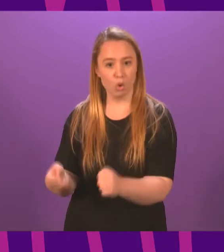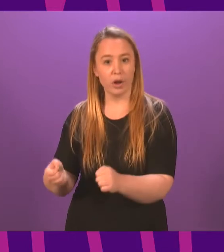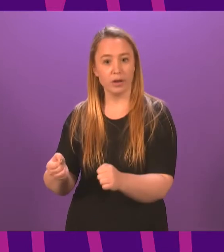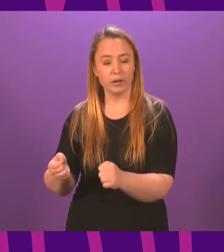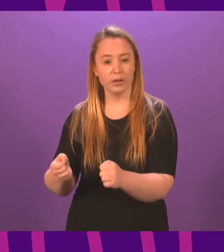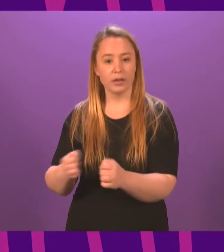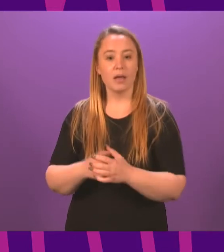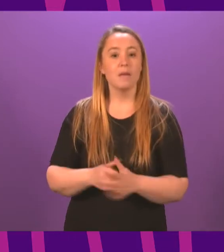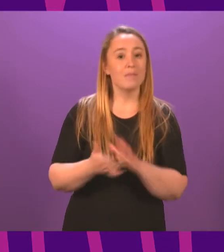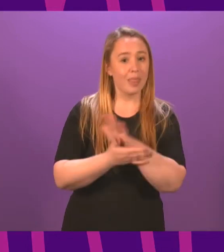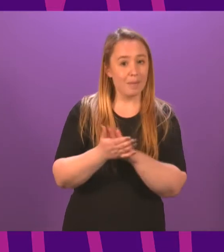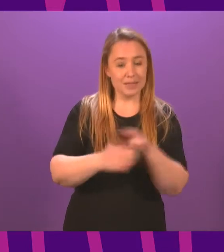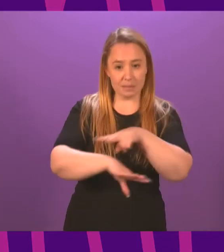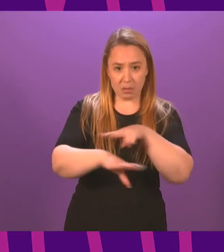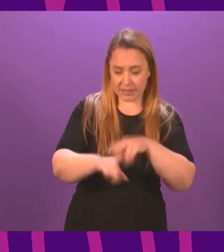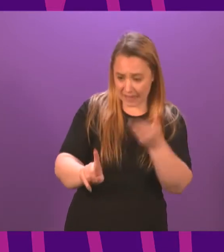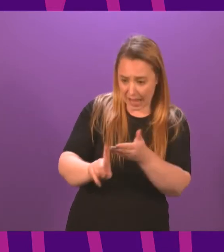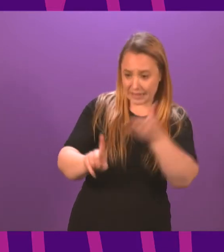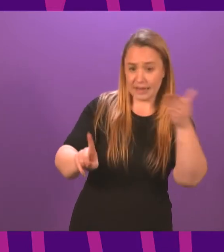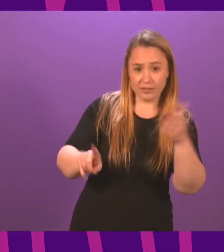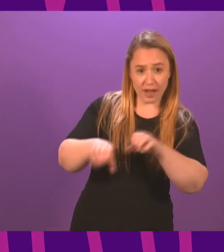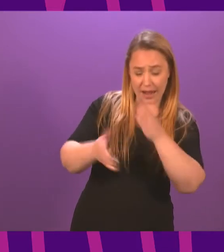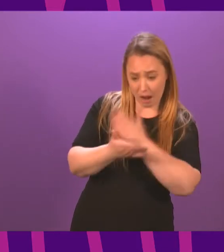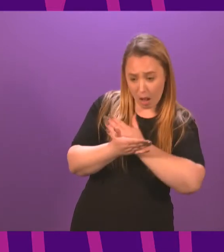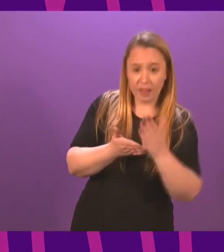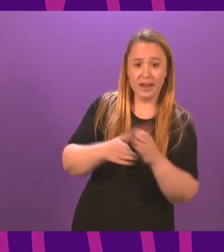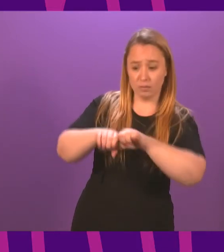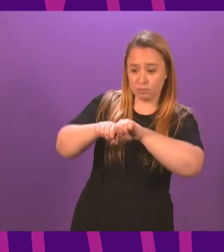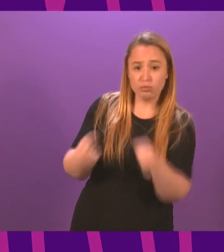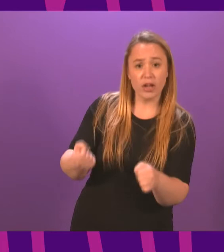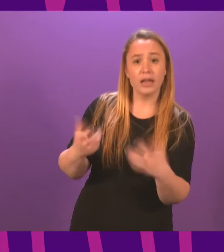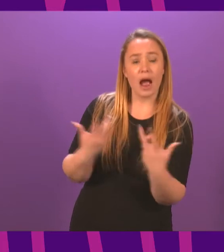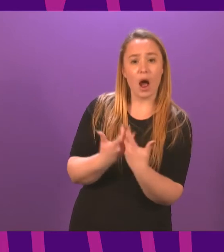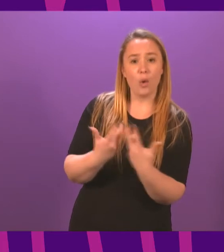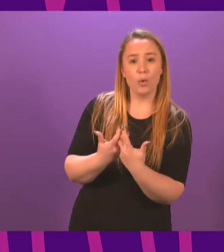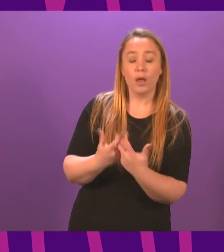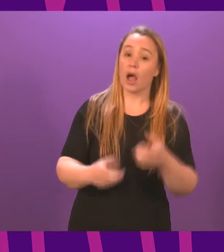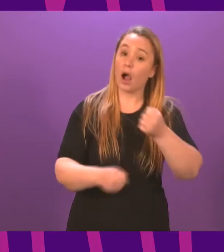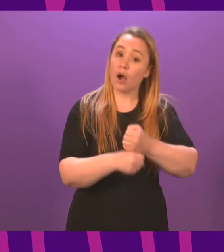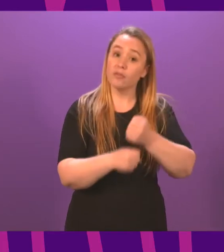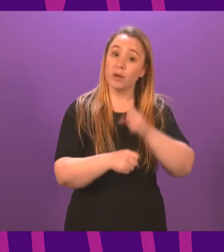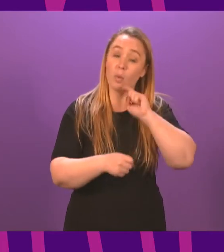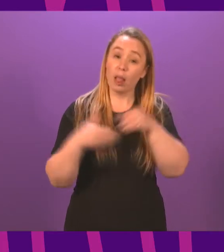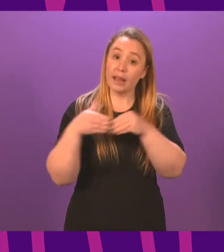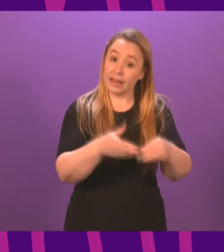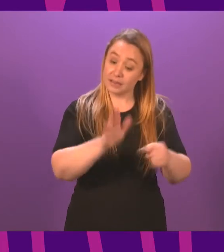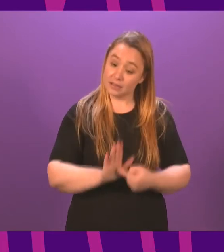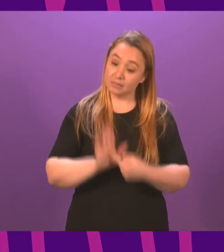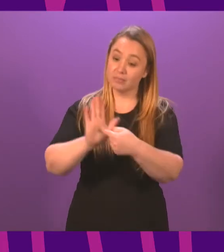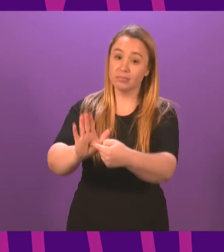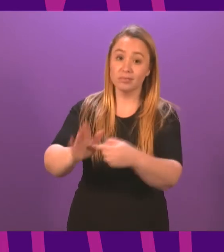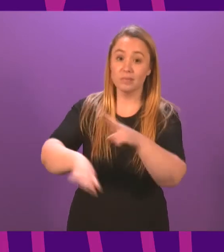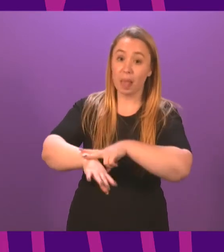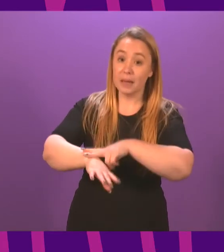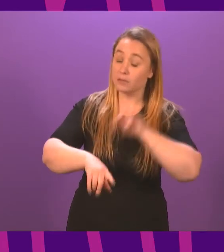begging questions around how the police are to identify a clear and flagrant breach and whether the Government will issue any guidance to Police Scotland in this